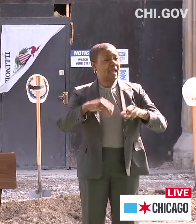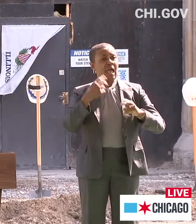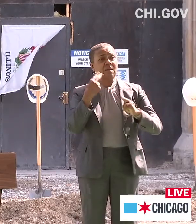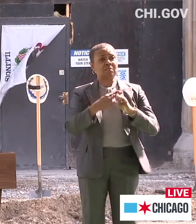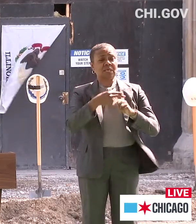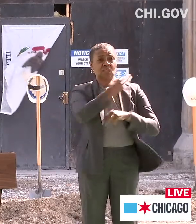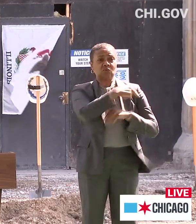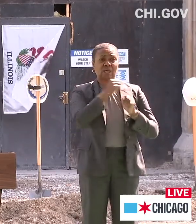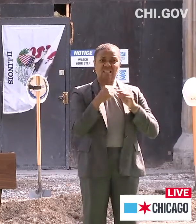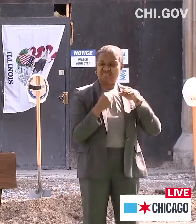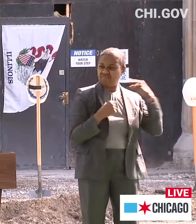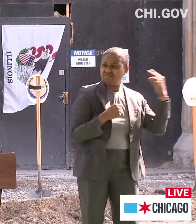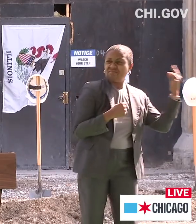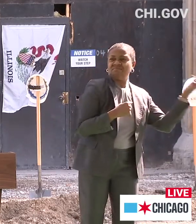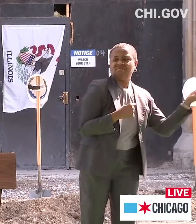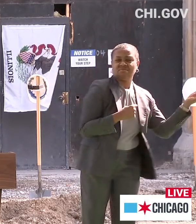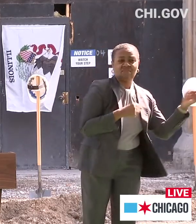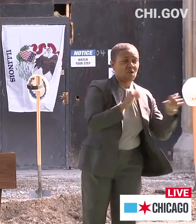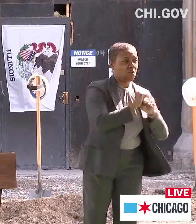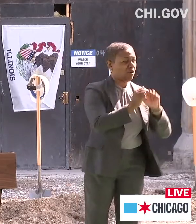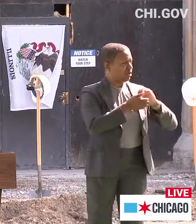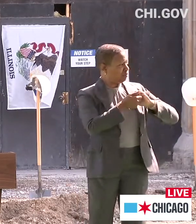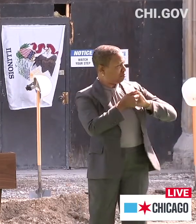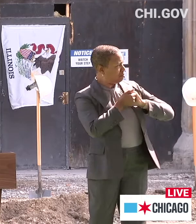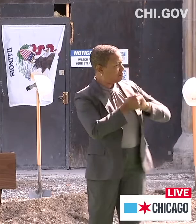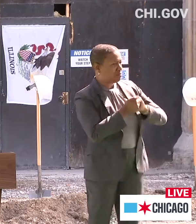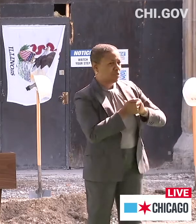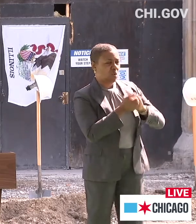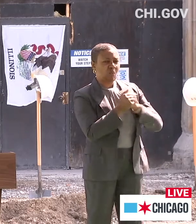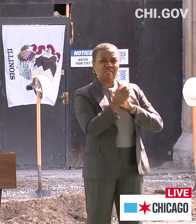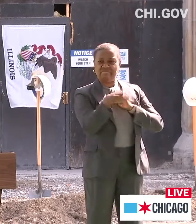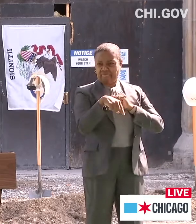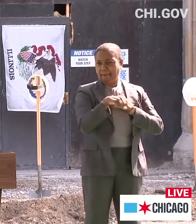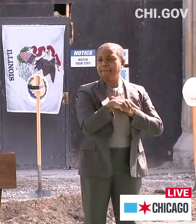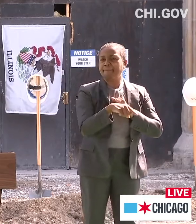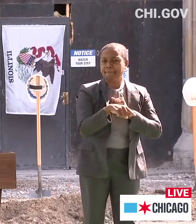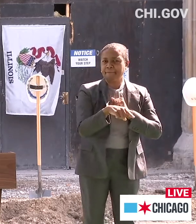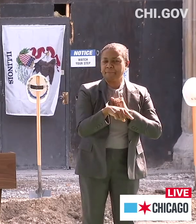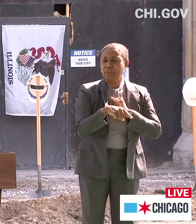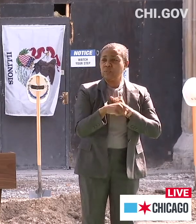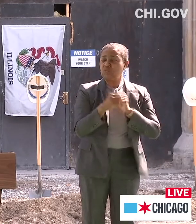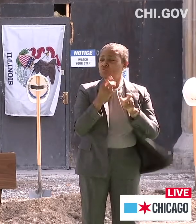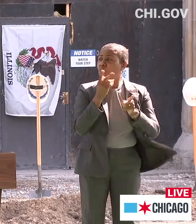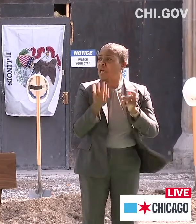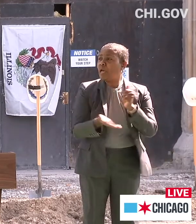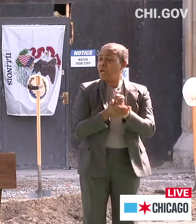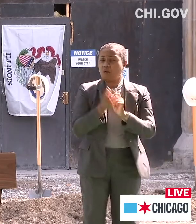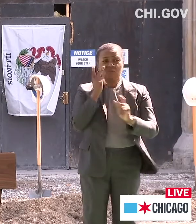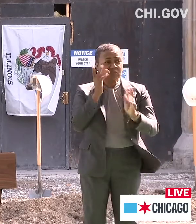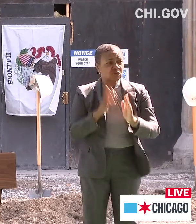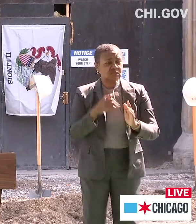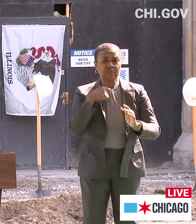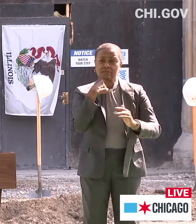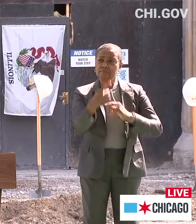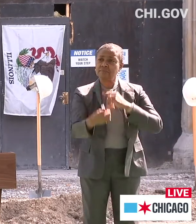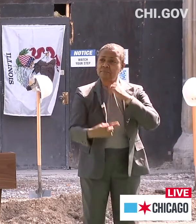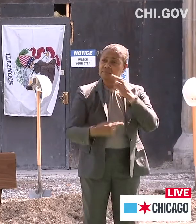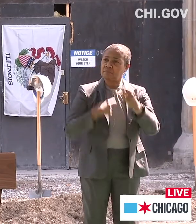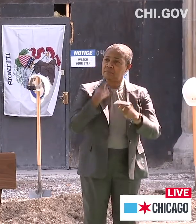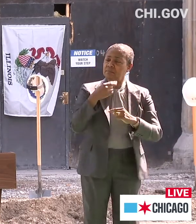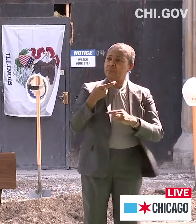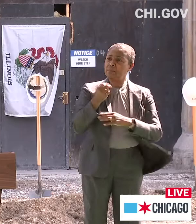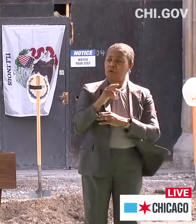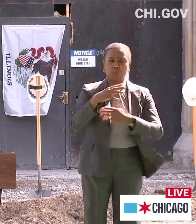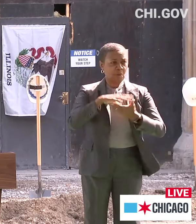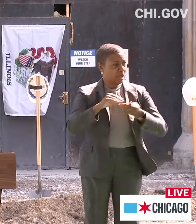the street. And so we're going to be working in close partnership with them to serve the visitors and tell the story of Pullman.